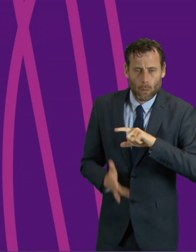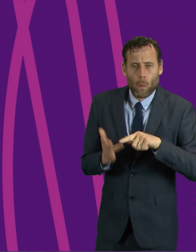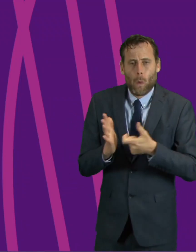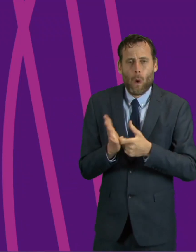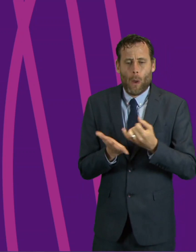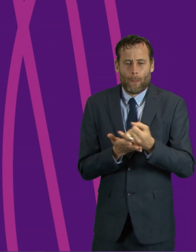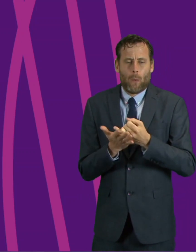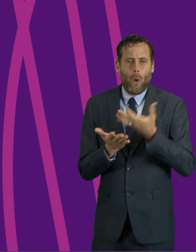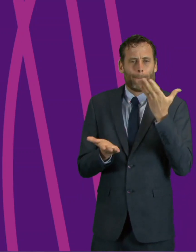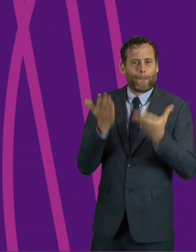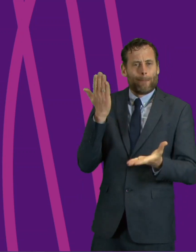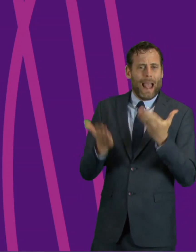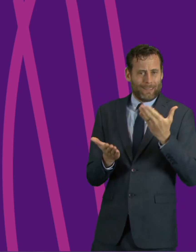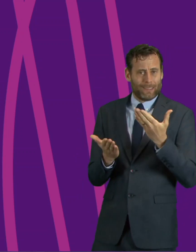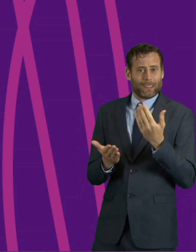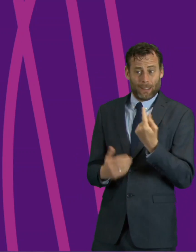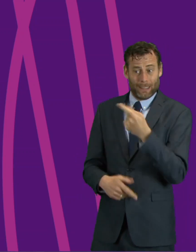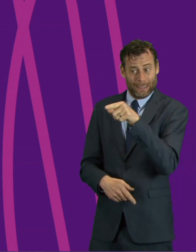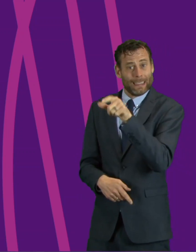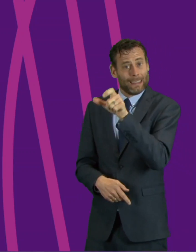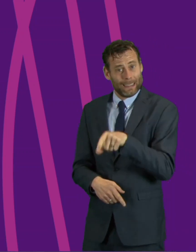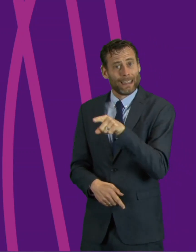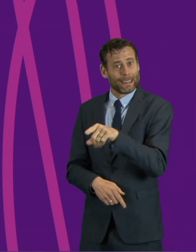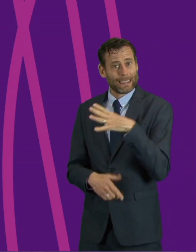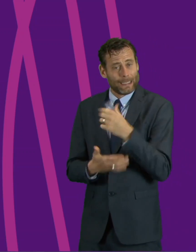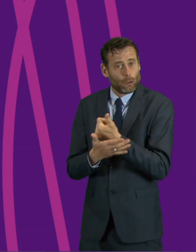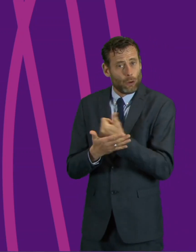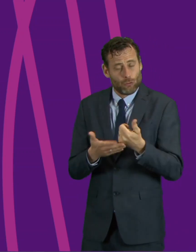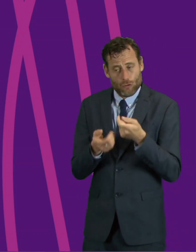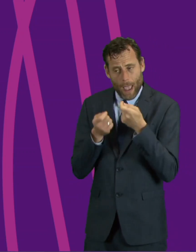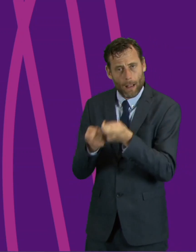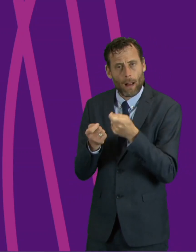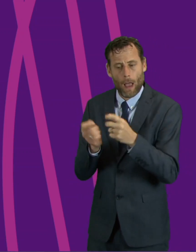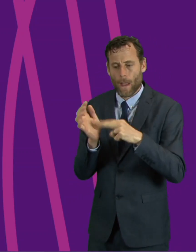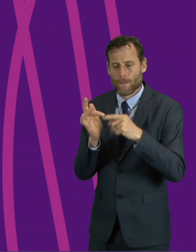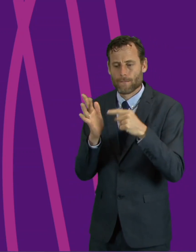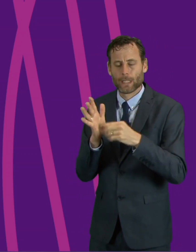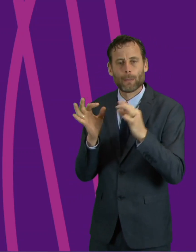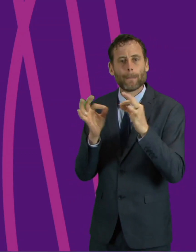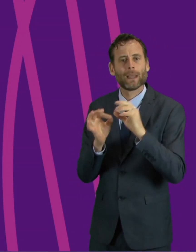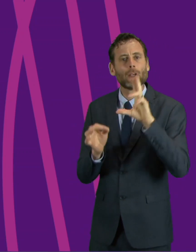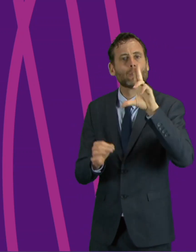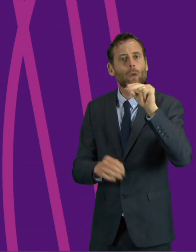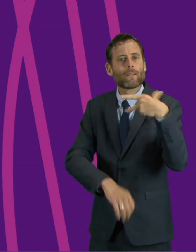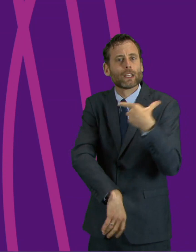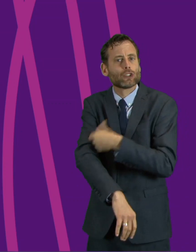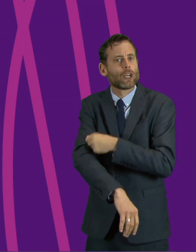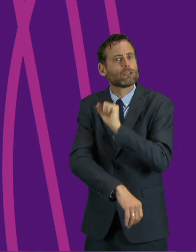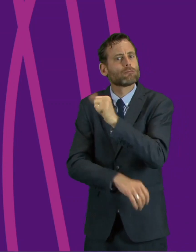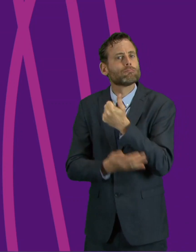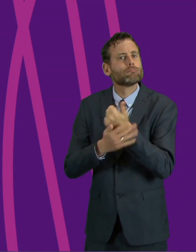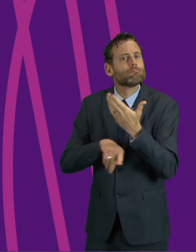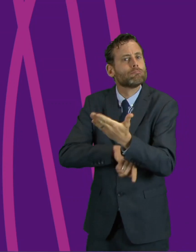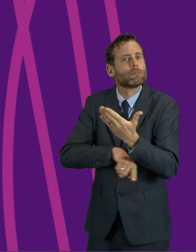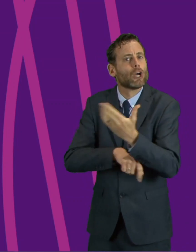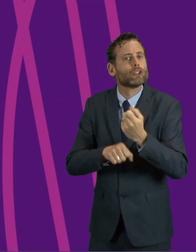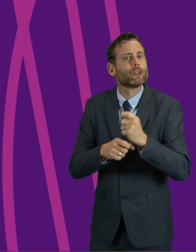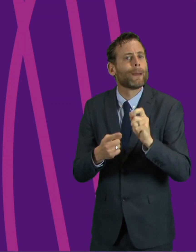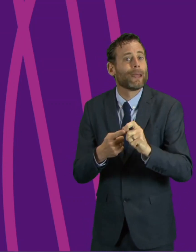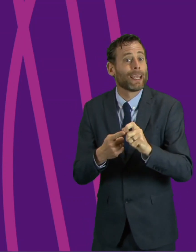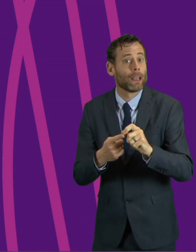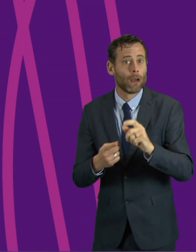if they do not receive regular vitamin B12 injections from their GP. Since the lockdown, that's not been